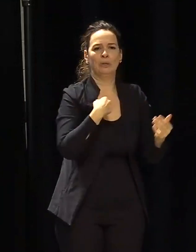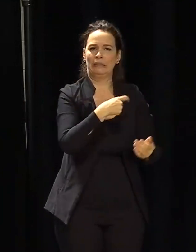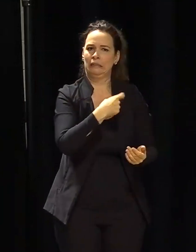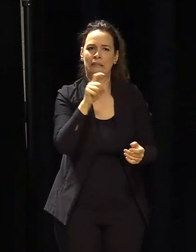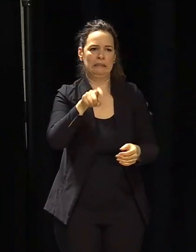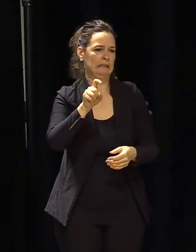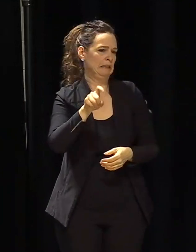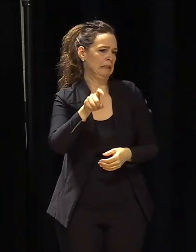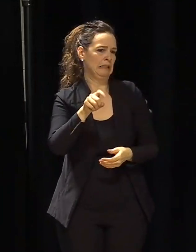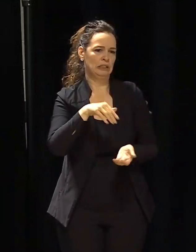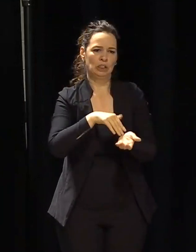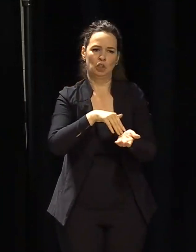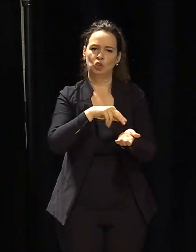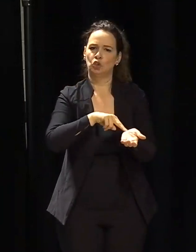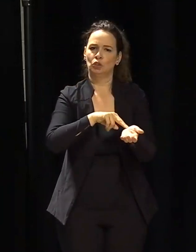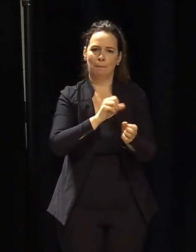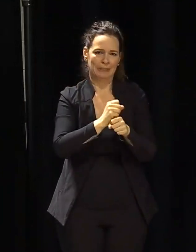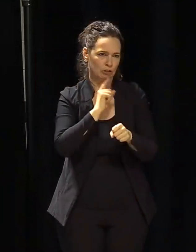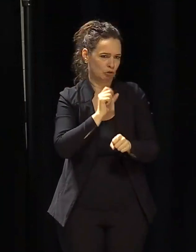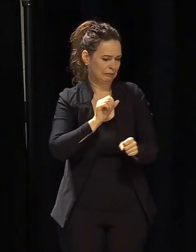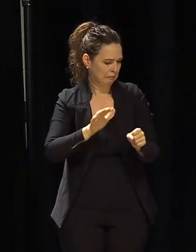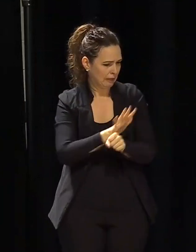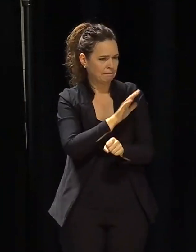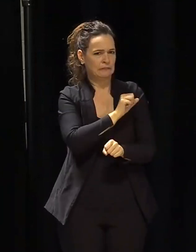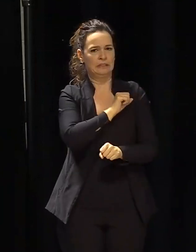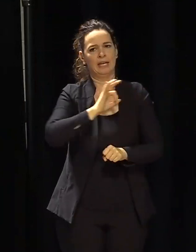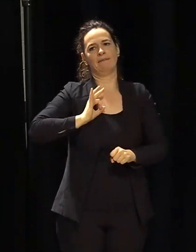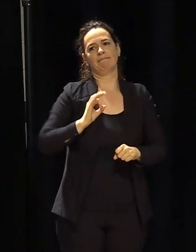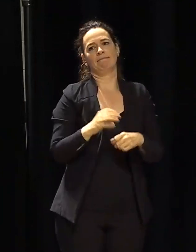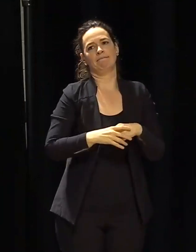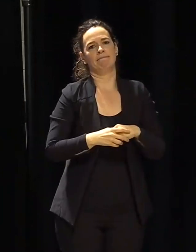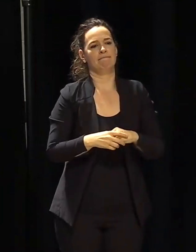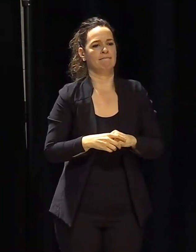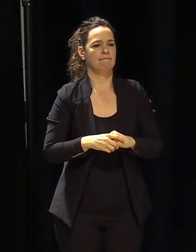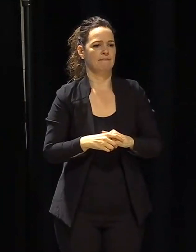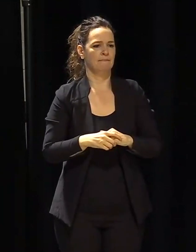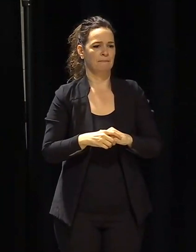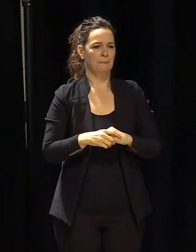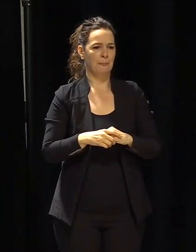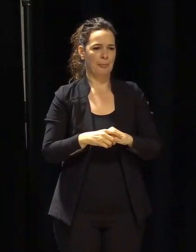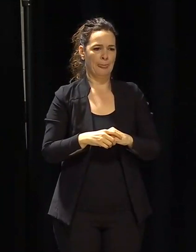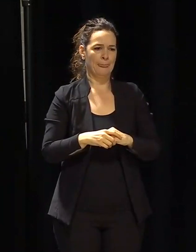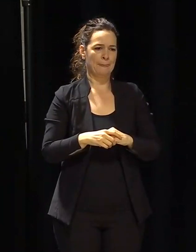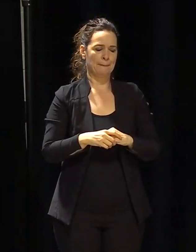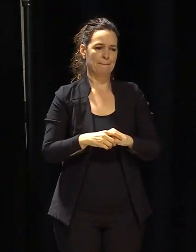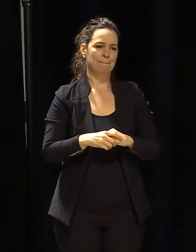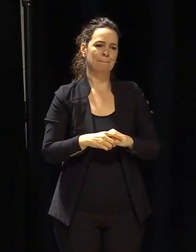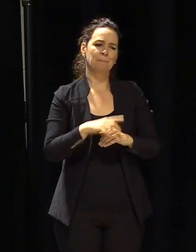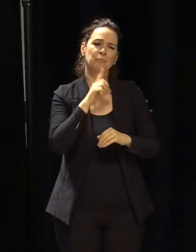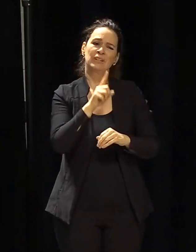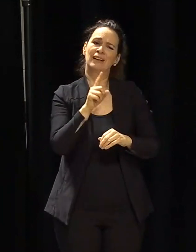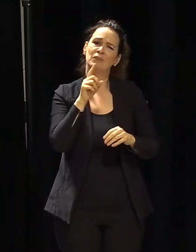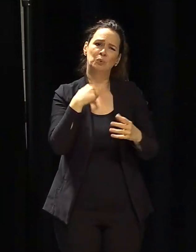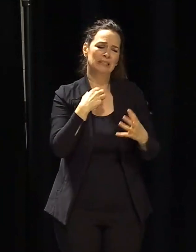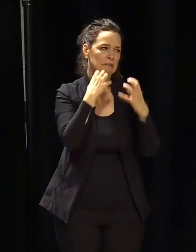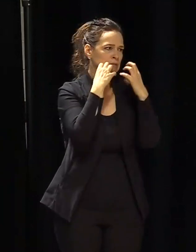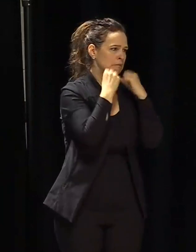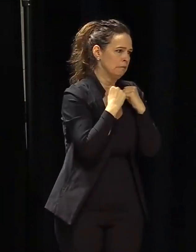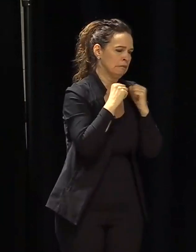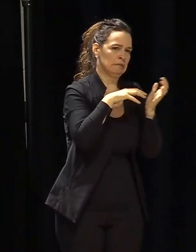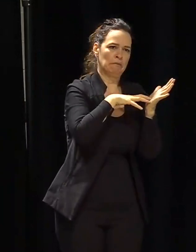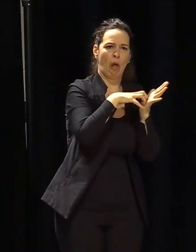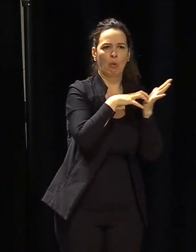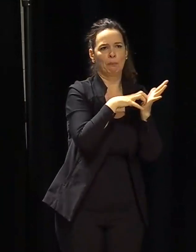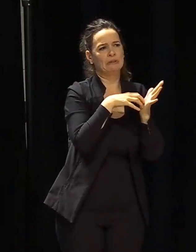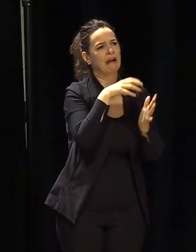really focus in on our vulnerable, working specifically with our seniors. We received very good news